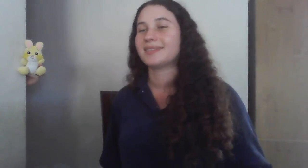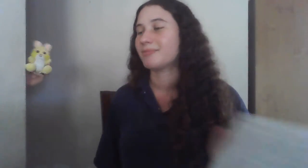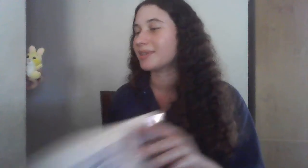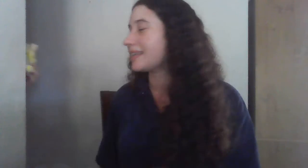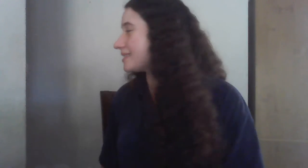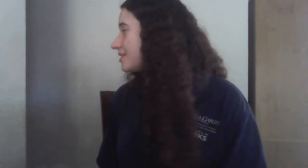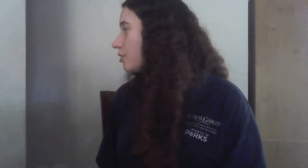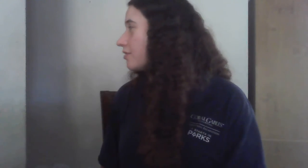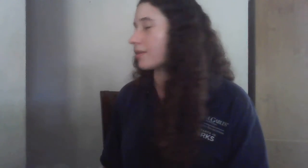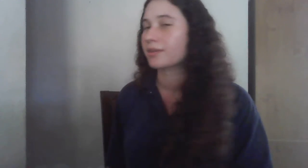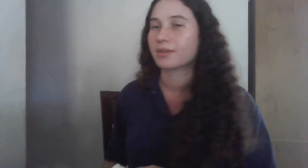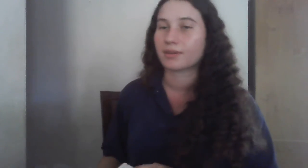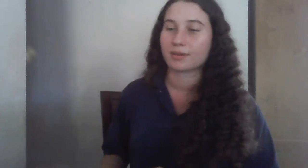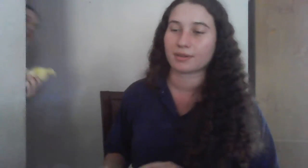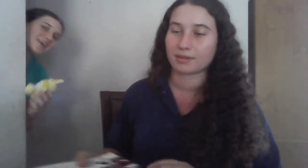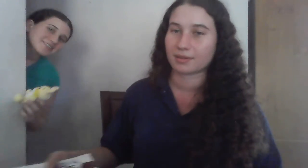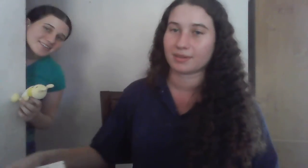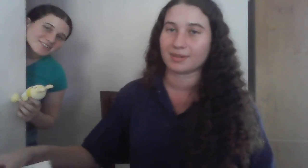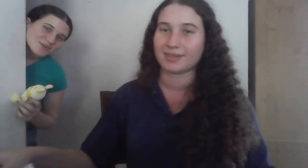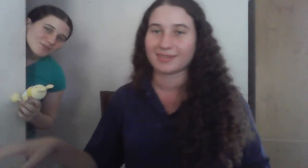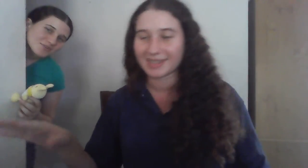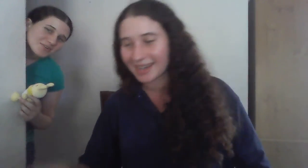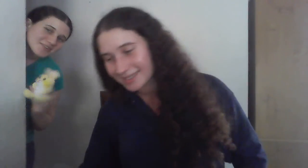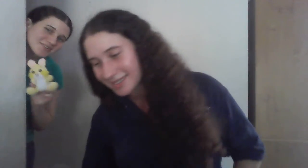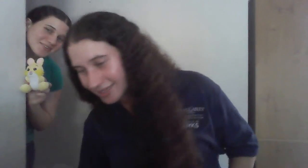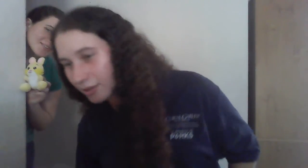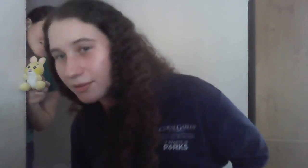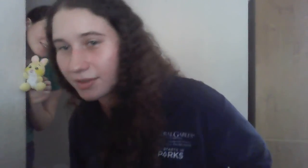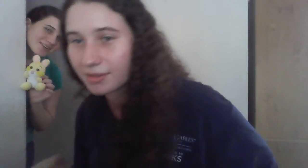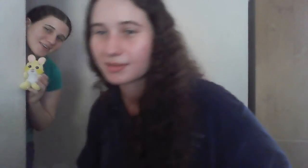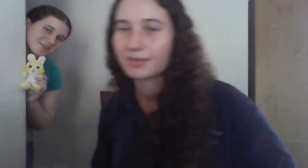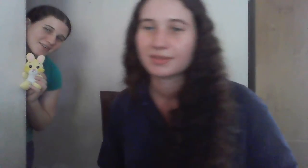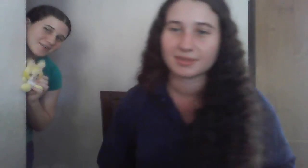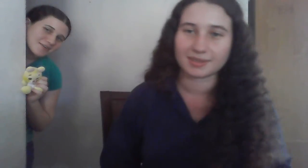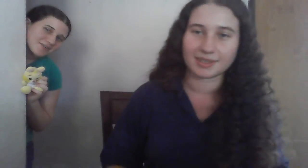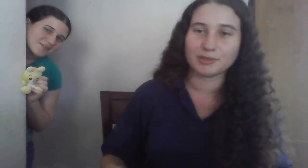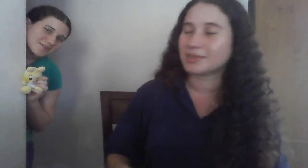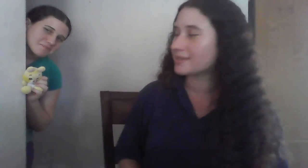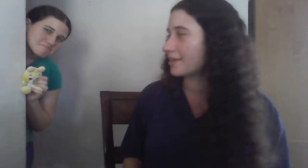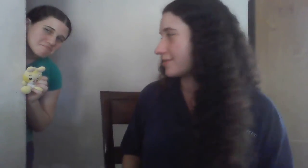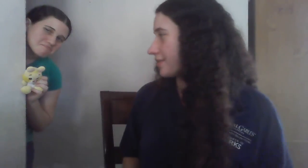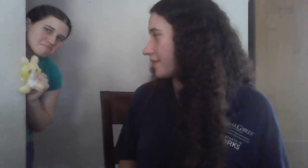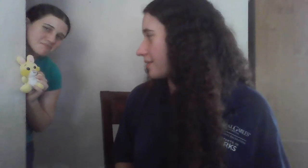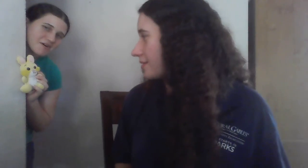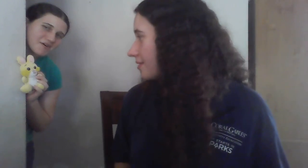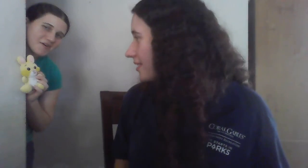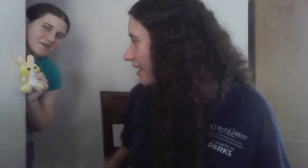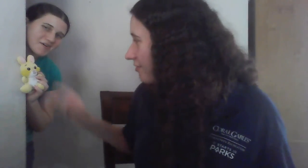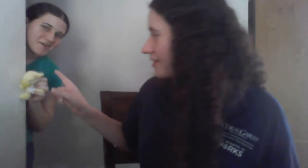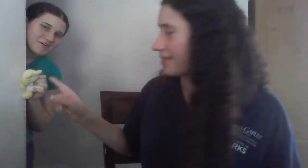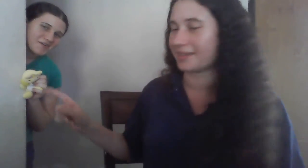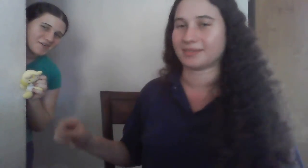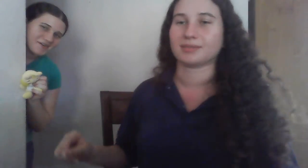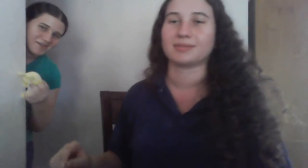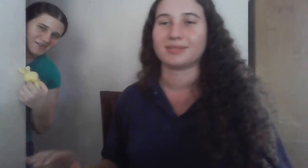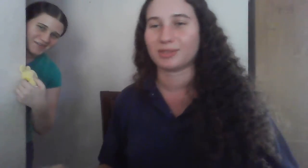Well, the lesson's over. The lesson is over. The lesson is over. And you missed everything. Everything. So